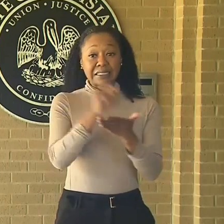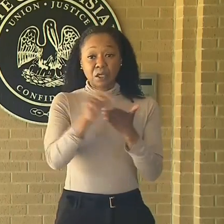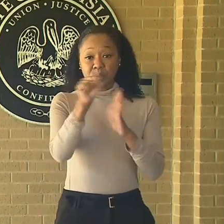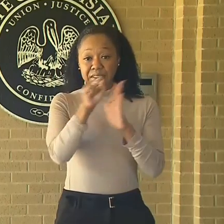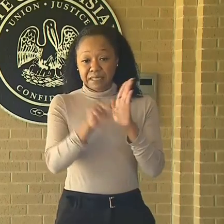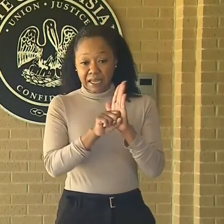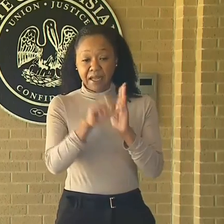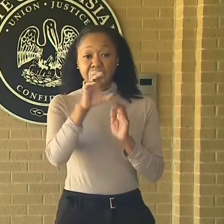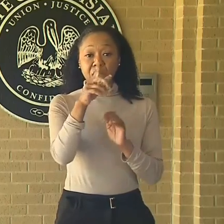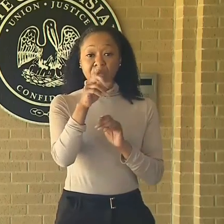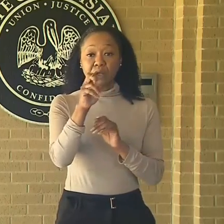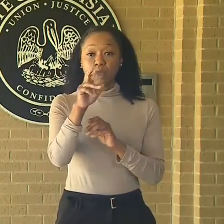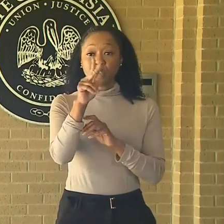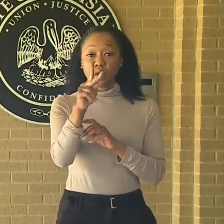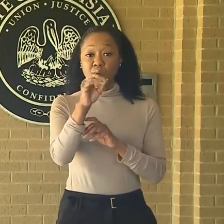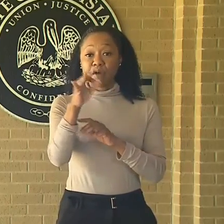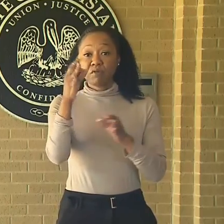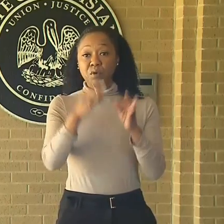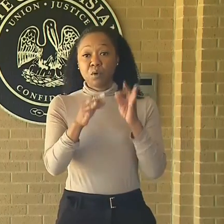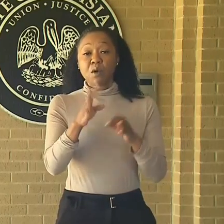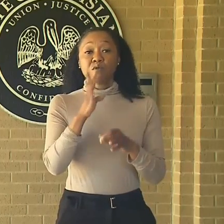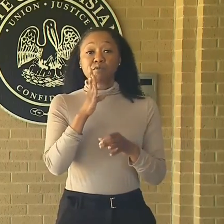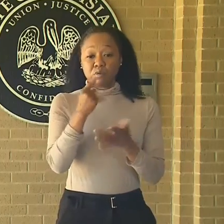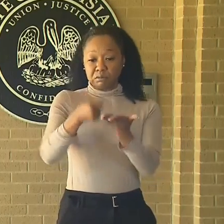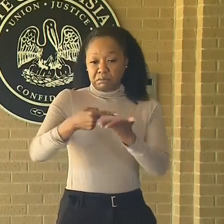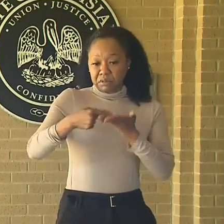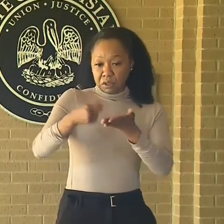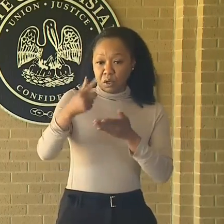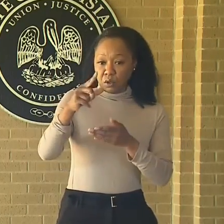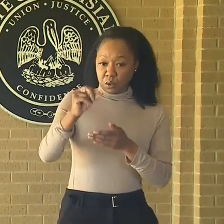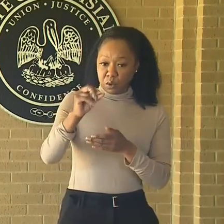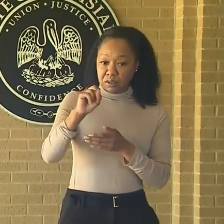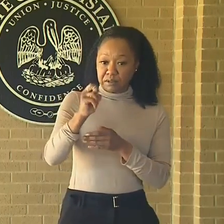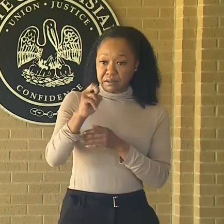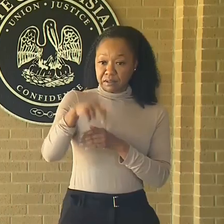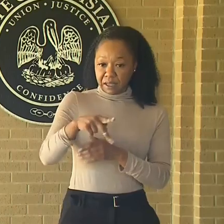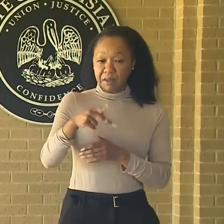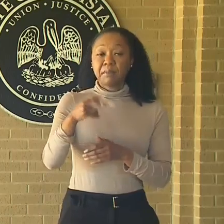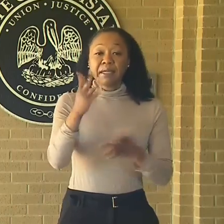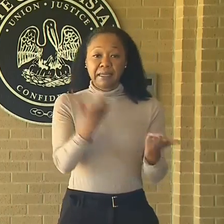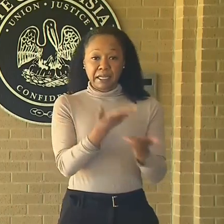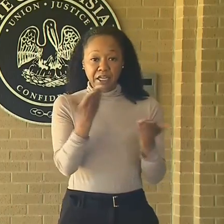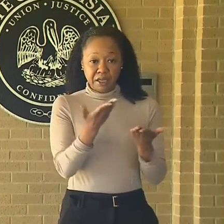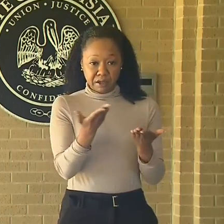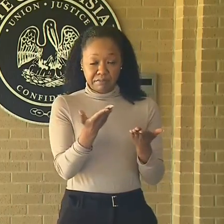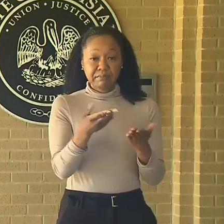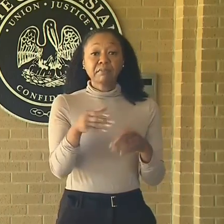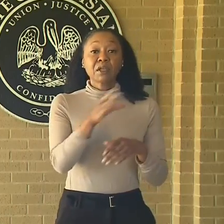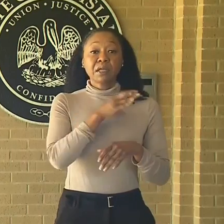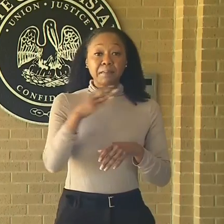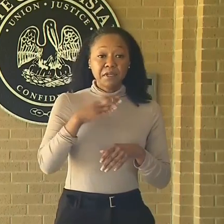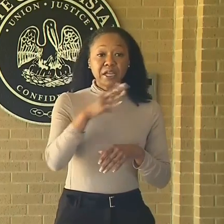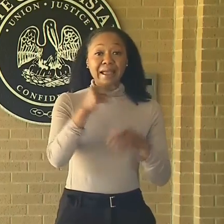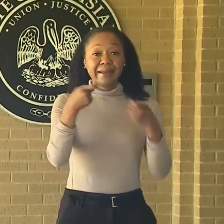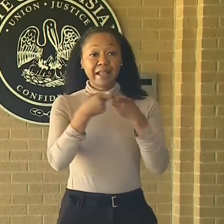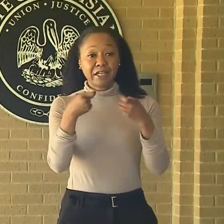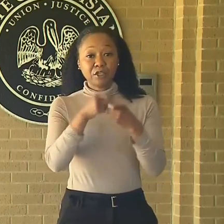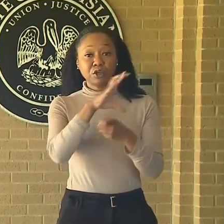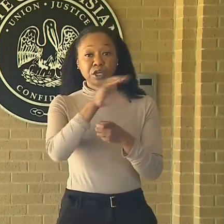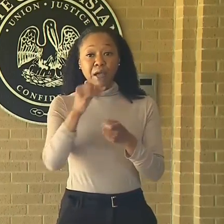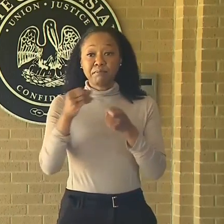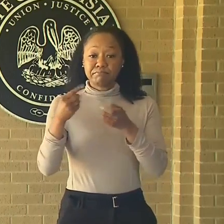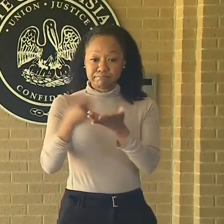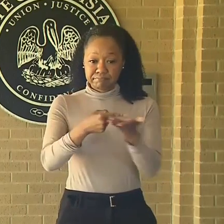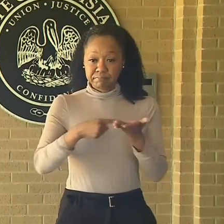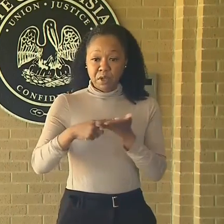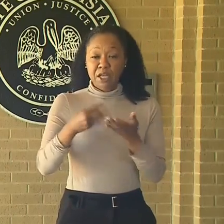court are talking to the GOSEP folks here, but also with the Public Service Commission and the electric companies that provide electricity